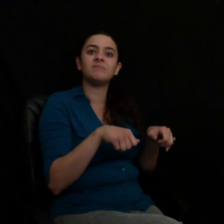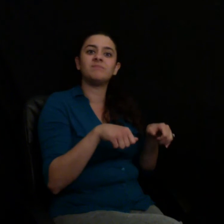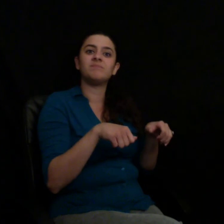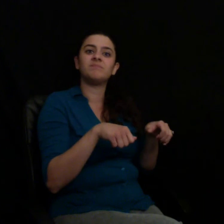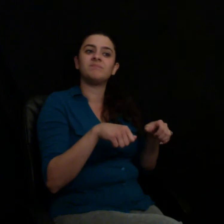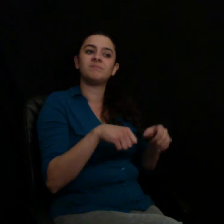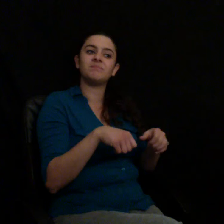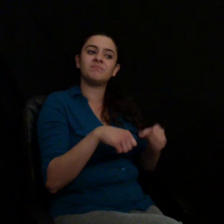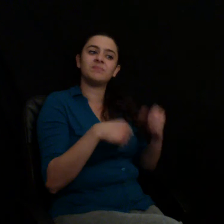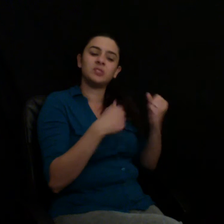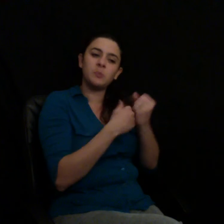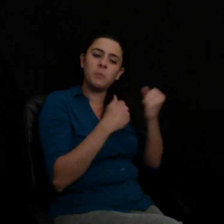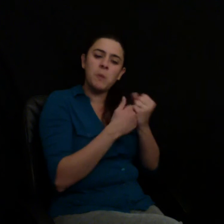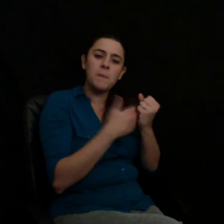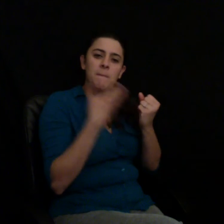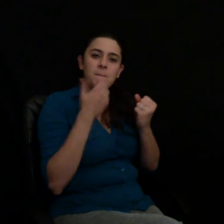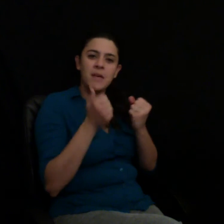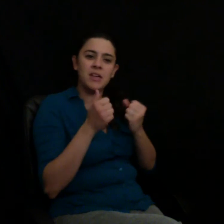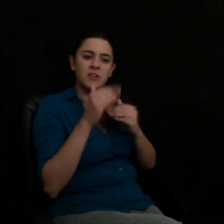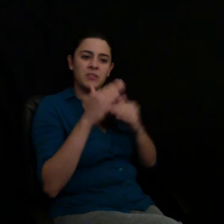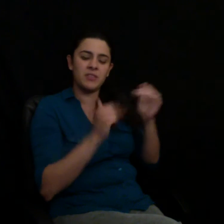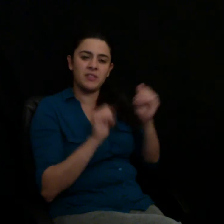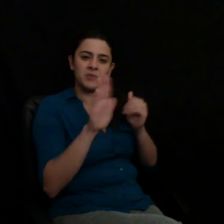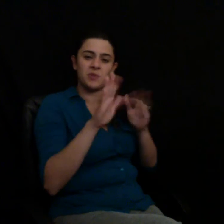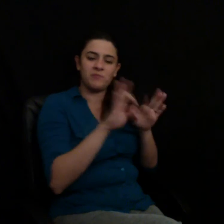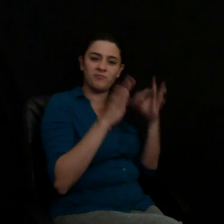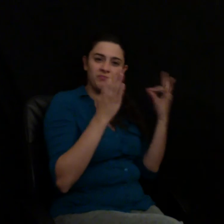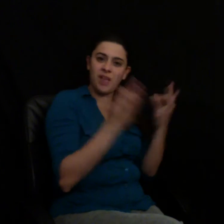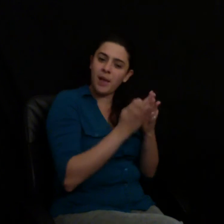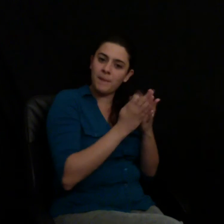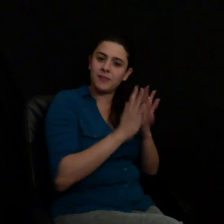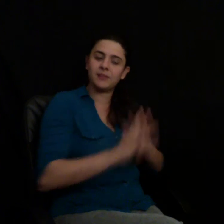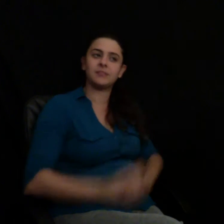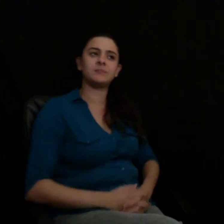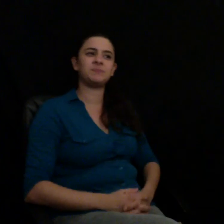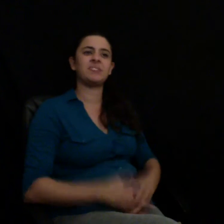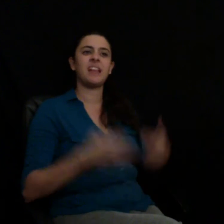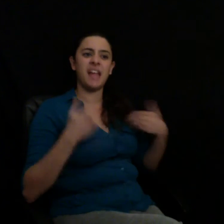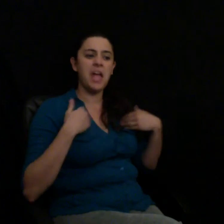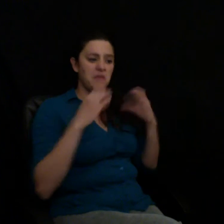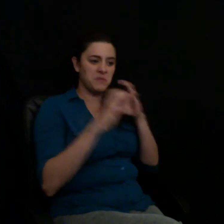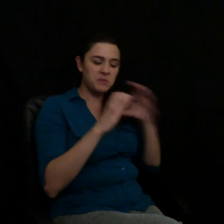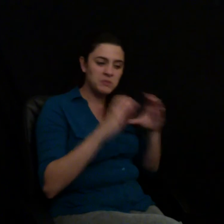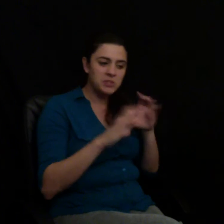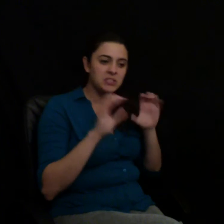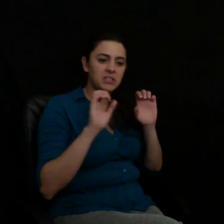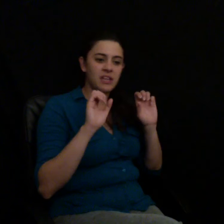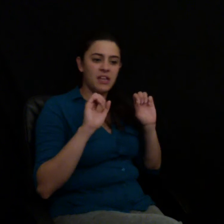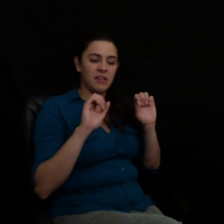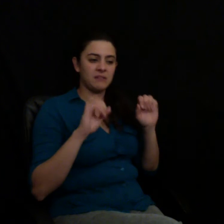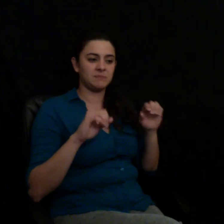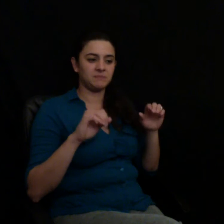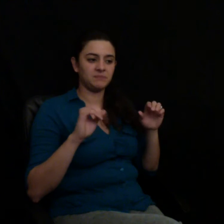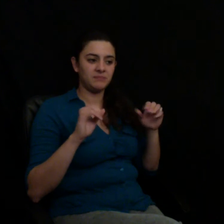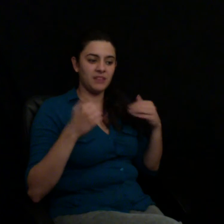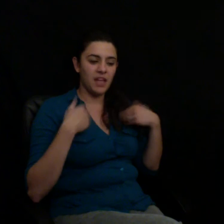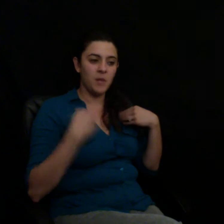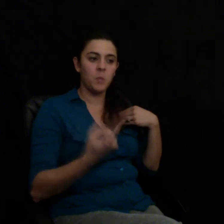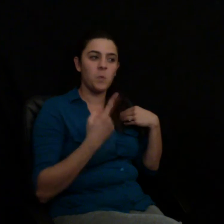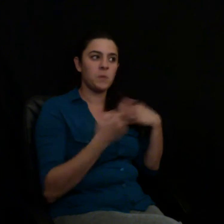than, say, a regular family in America, which has access to communicating with each other, which you know, these people are